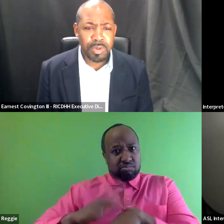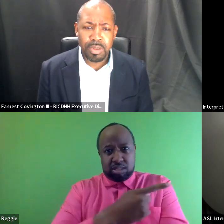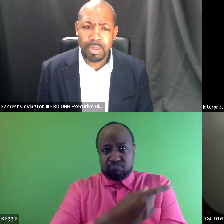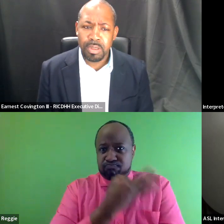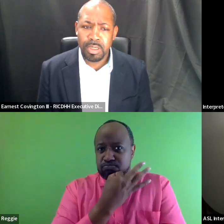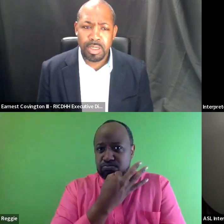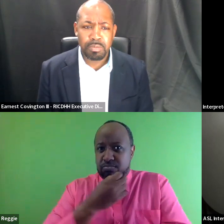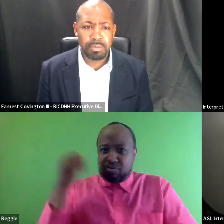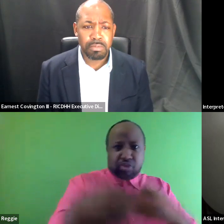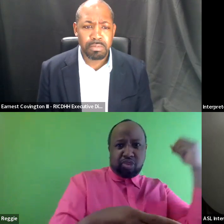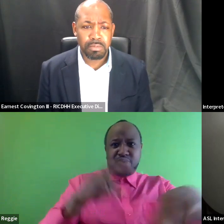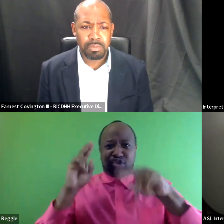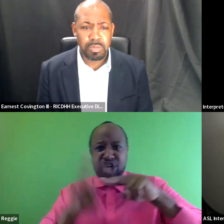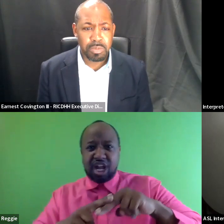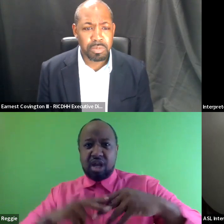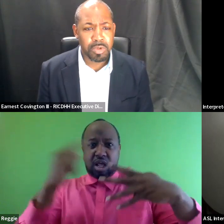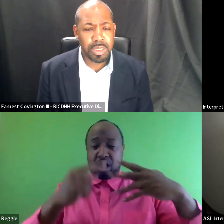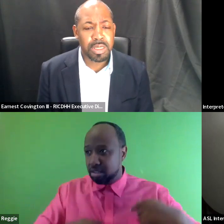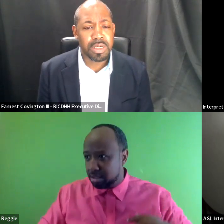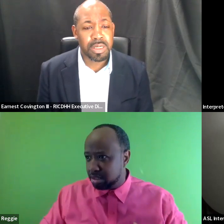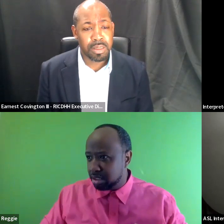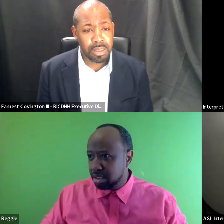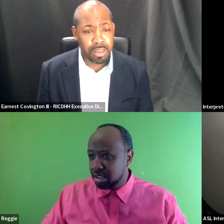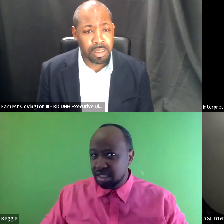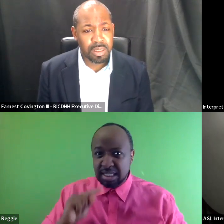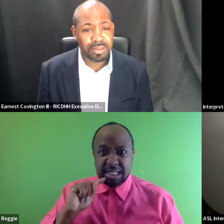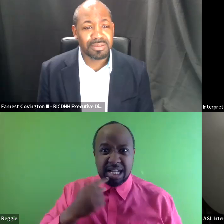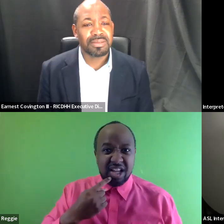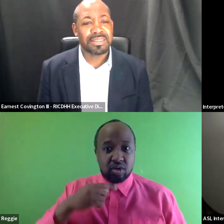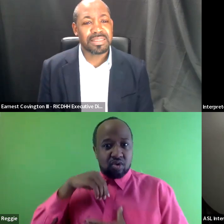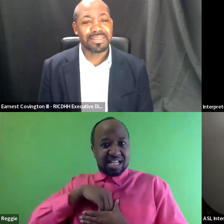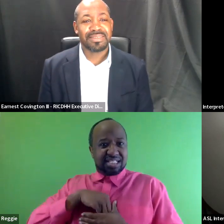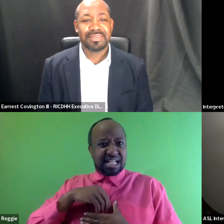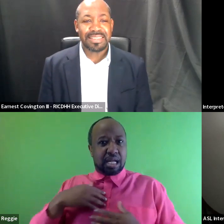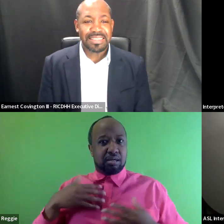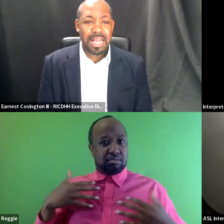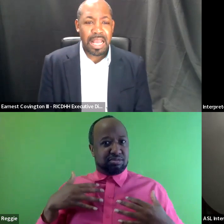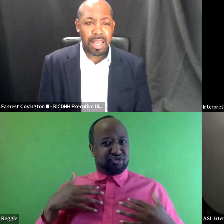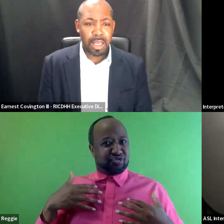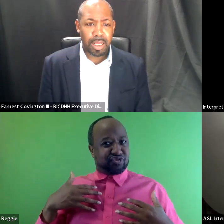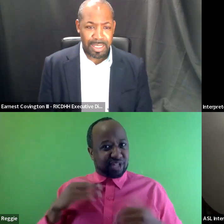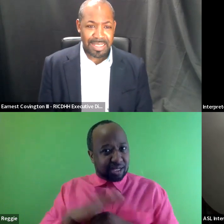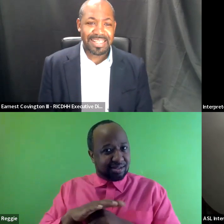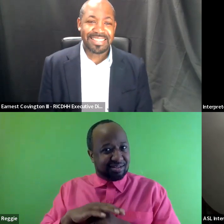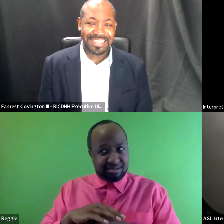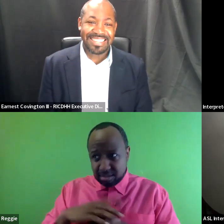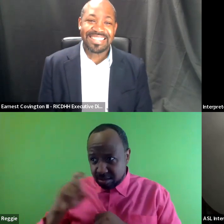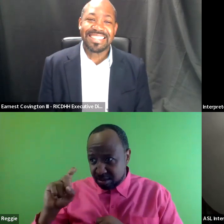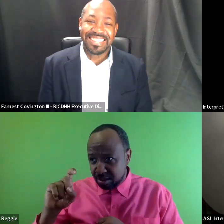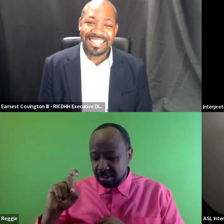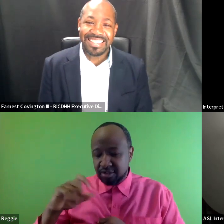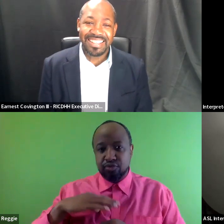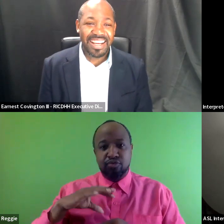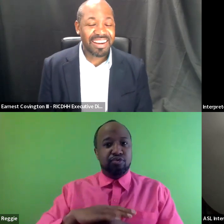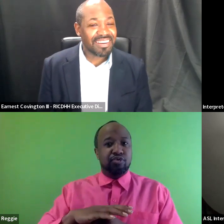I remember teachers having discussions and giving warnings and talking about students throwing chairs, for example, and inside I was terrified.